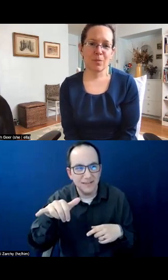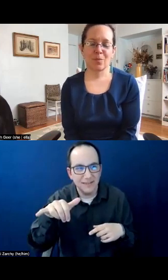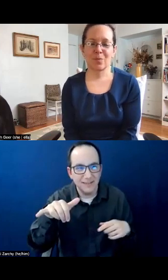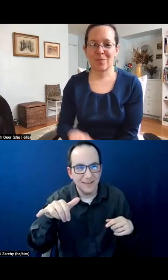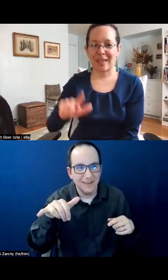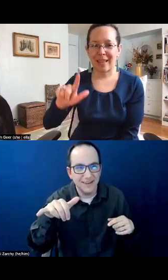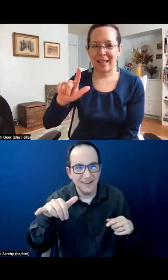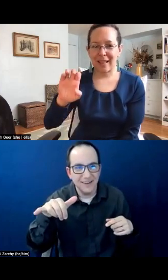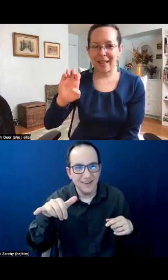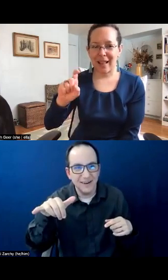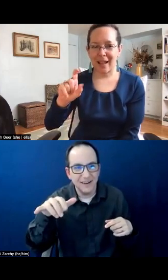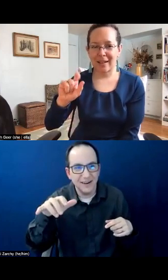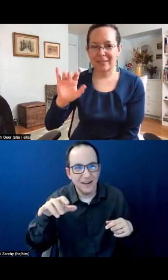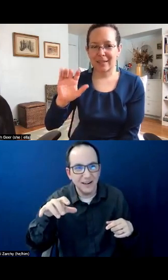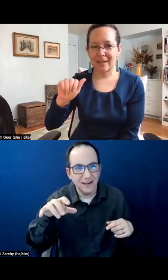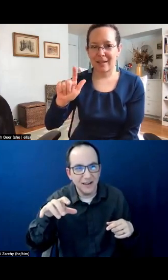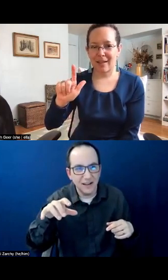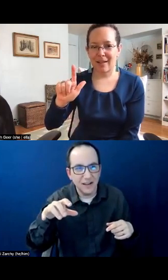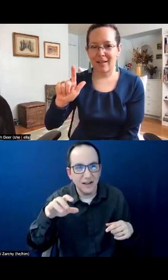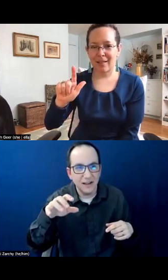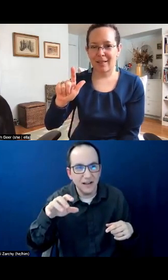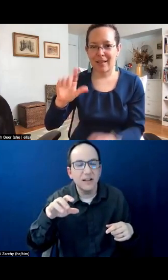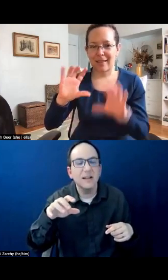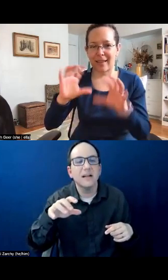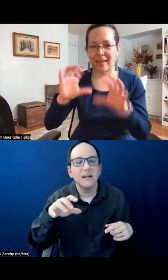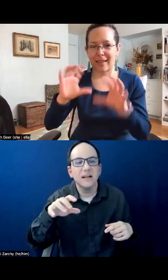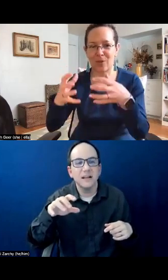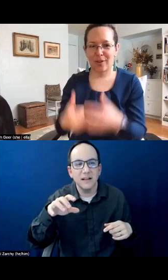I'm trying to think of a better word for that.